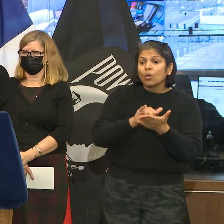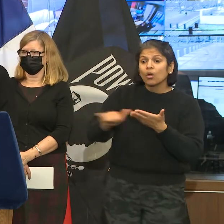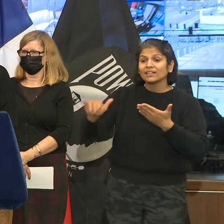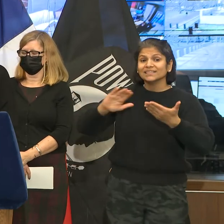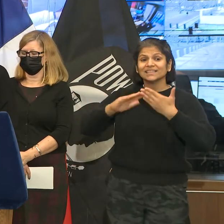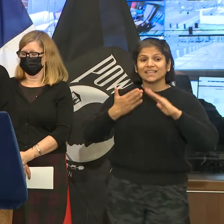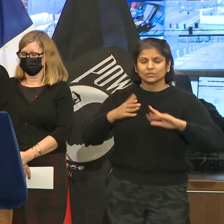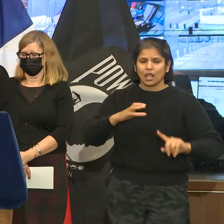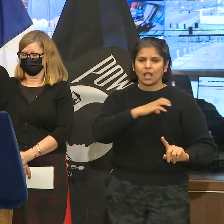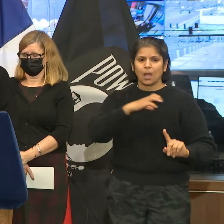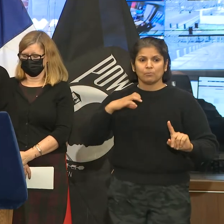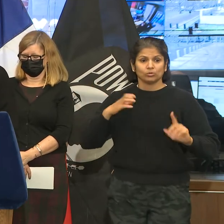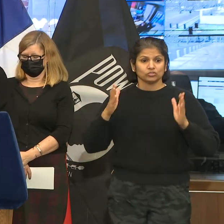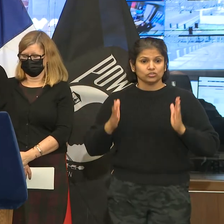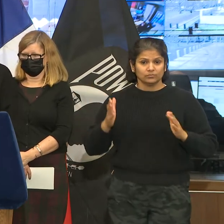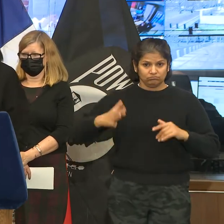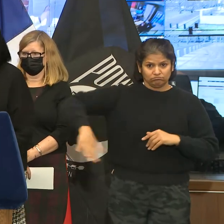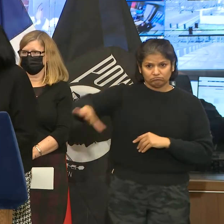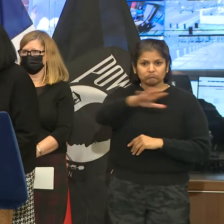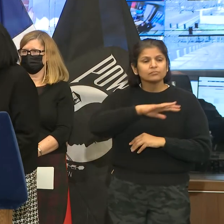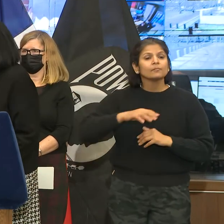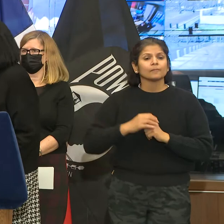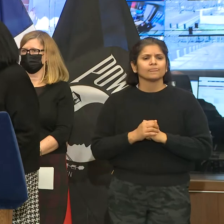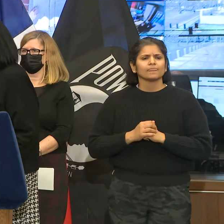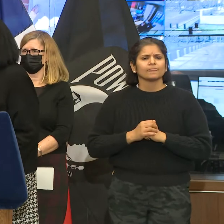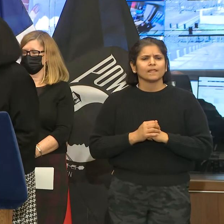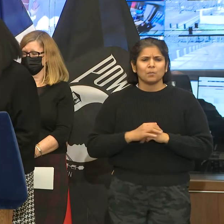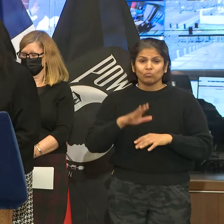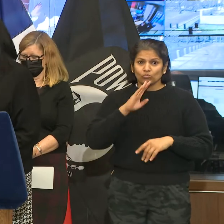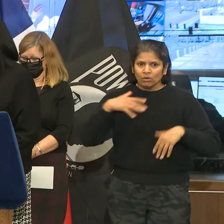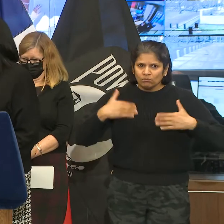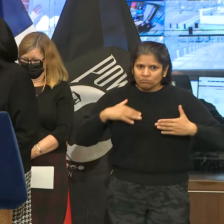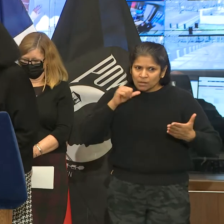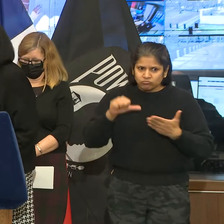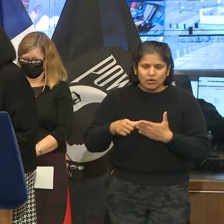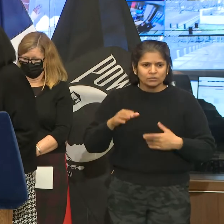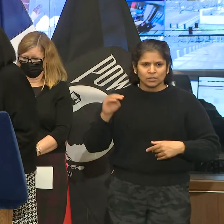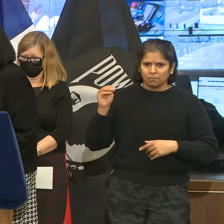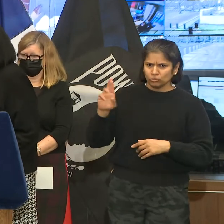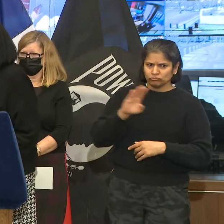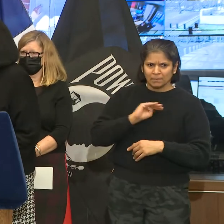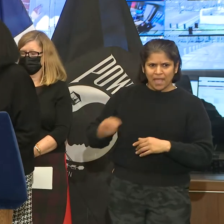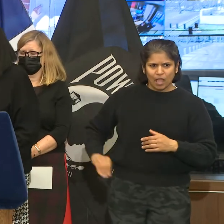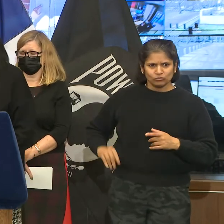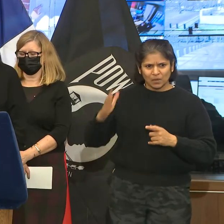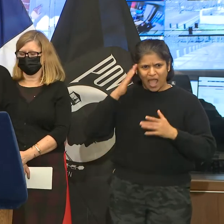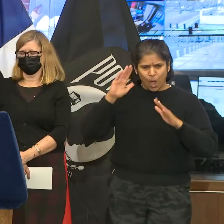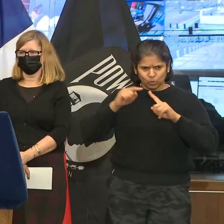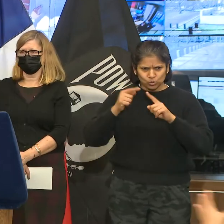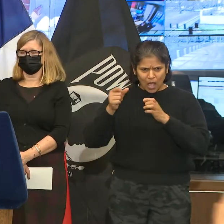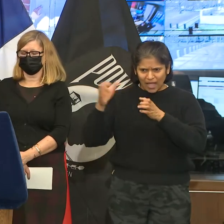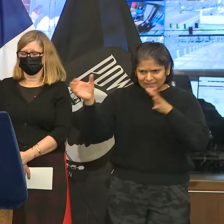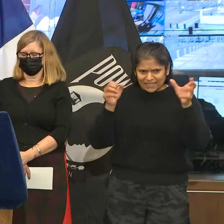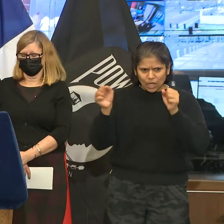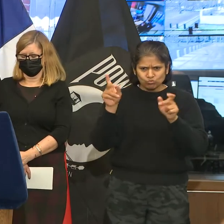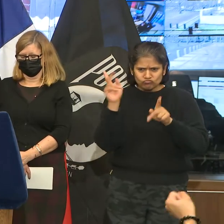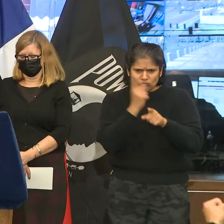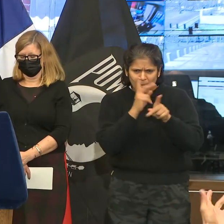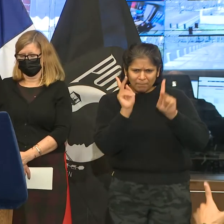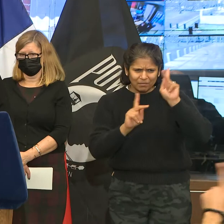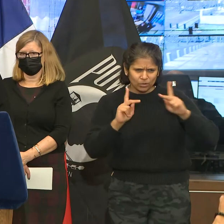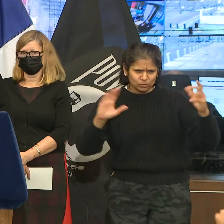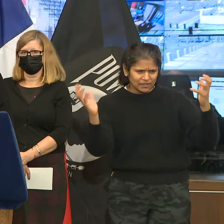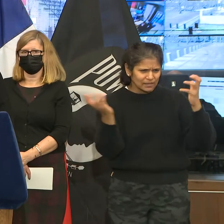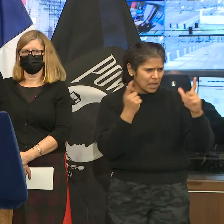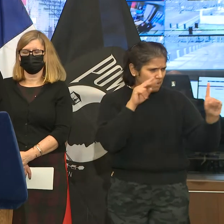Mayor, that you really know how to blend, you know, as you said, people with new perspective with those with vast knowledge